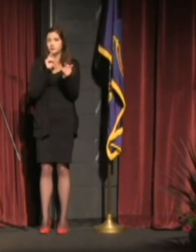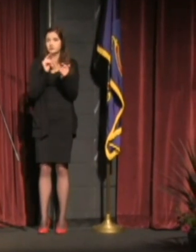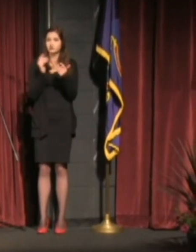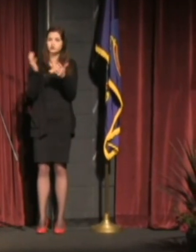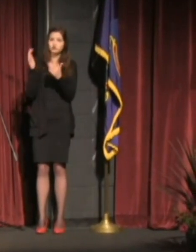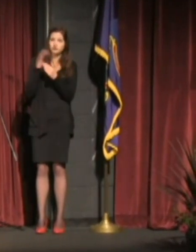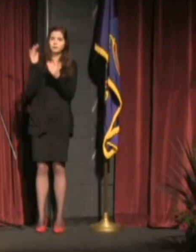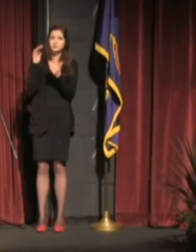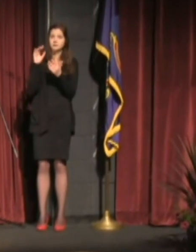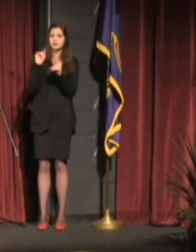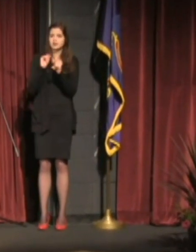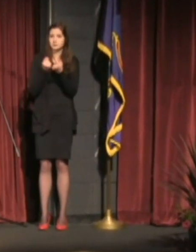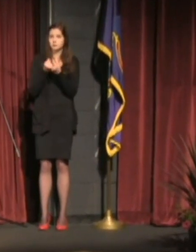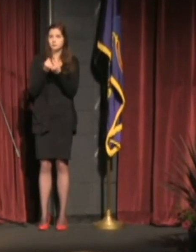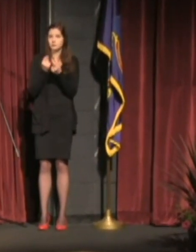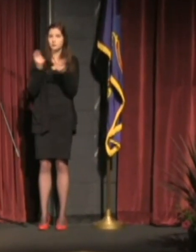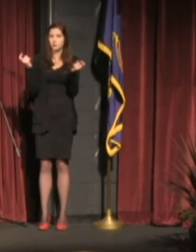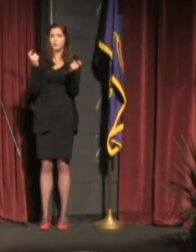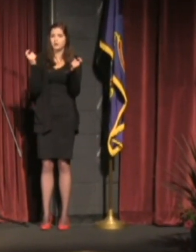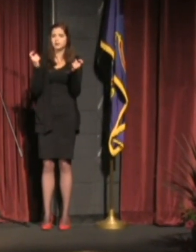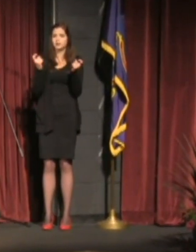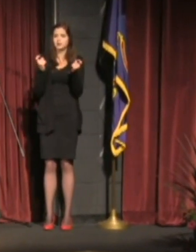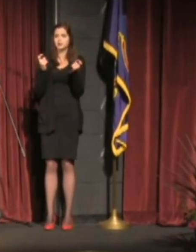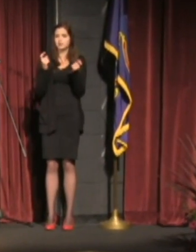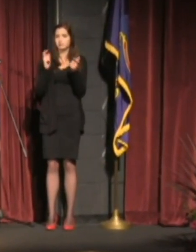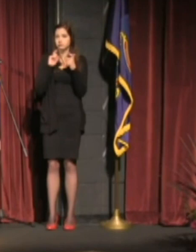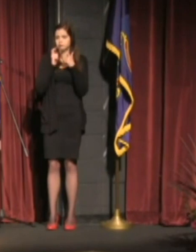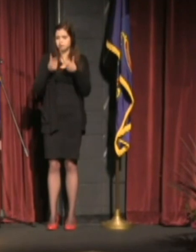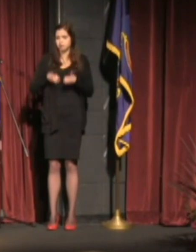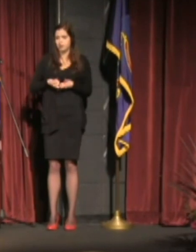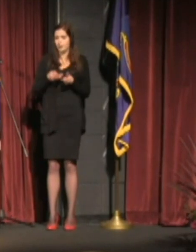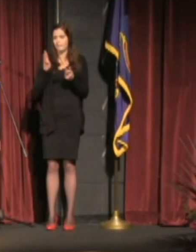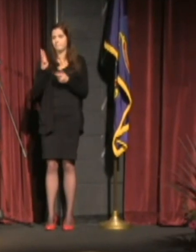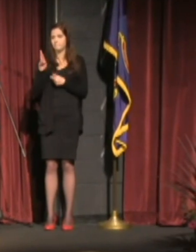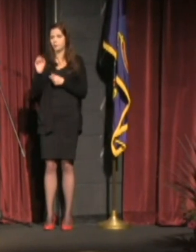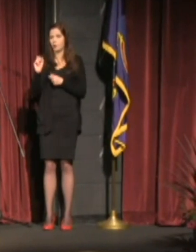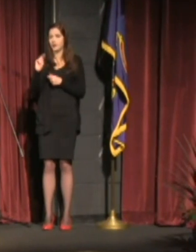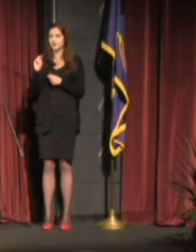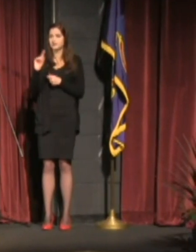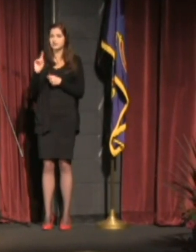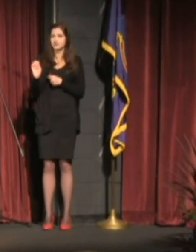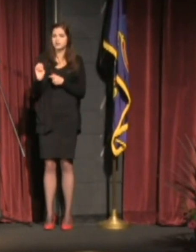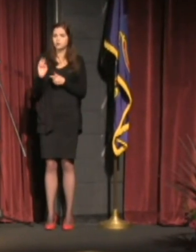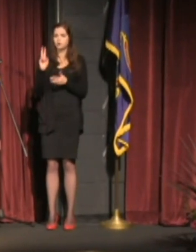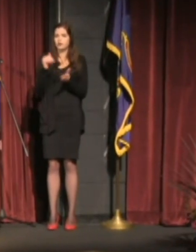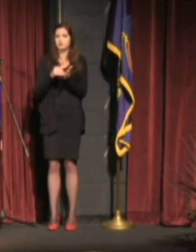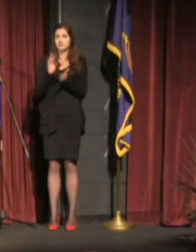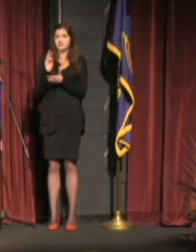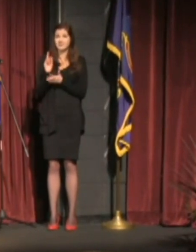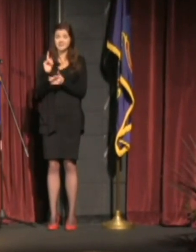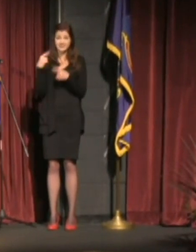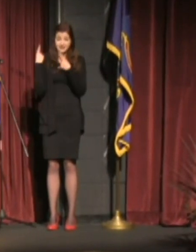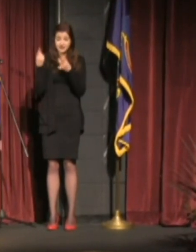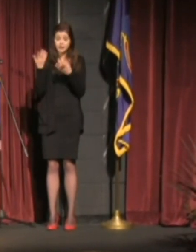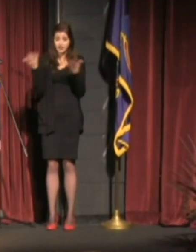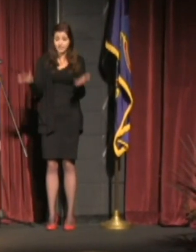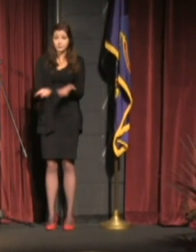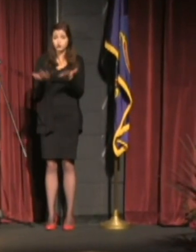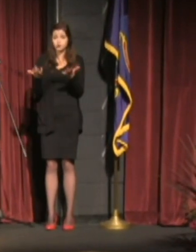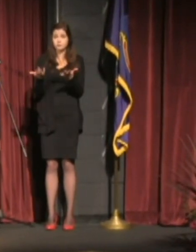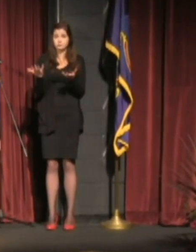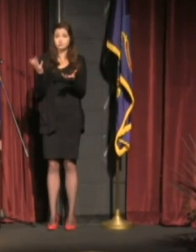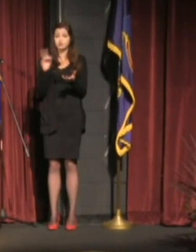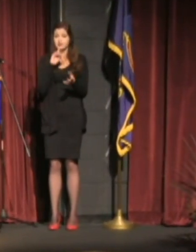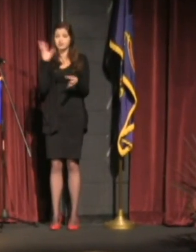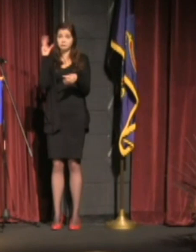won the bronze medal in 2017. Since coming to Lake Region, he has submersed himself in the LRSC community, whether